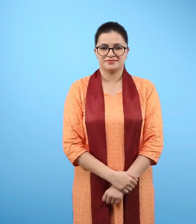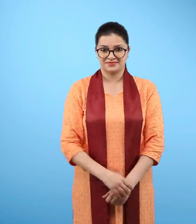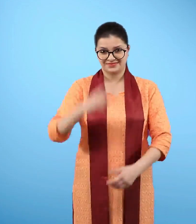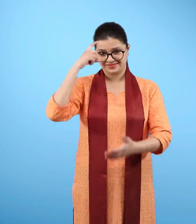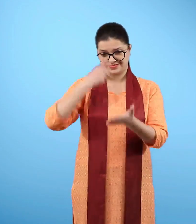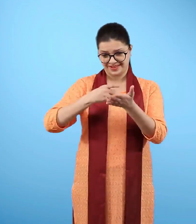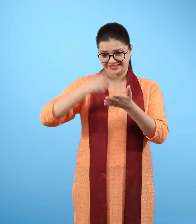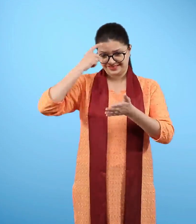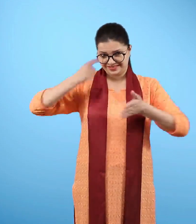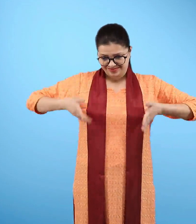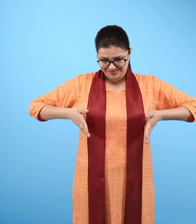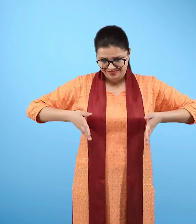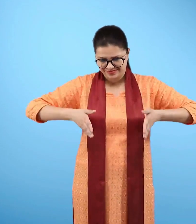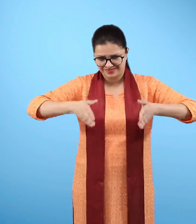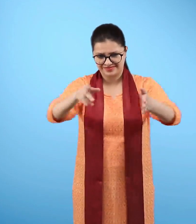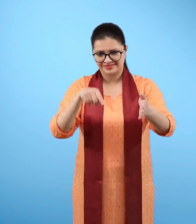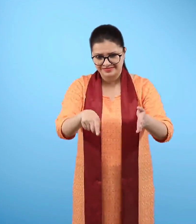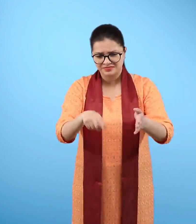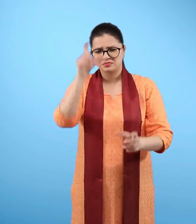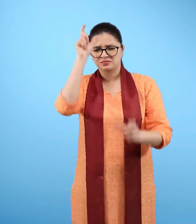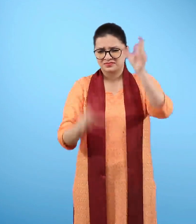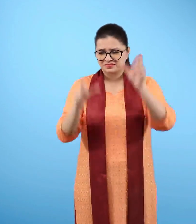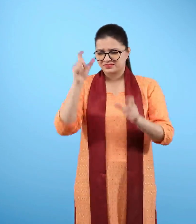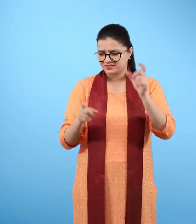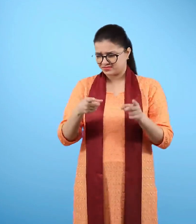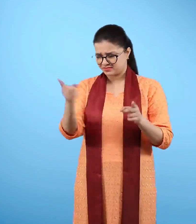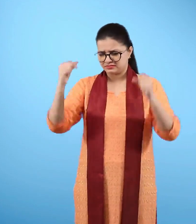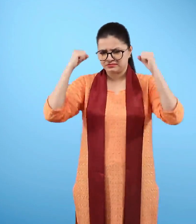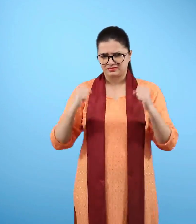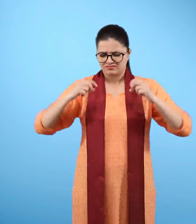There are lots of people sitting on both sides of Rajpath,